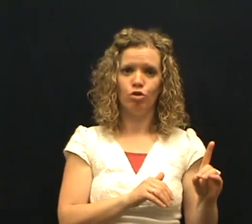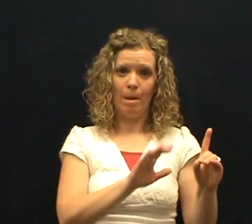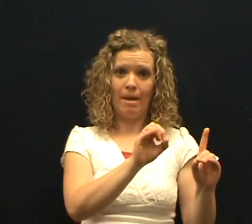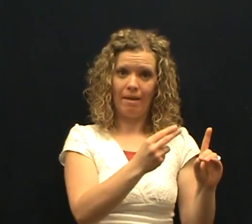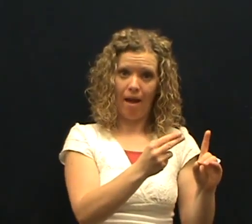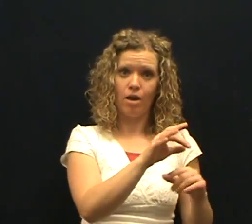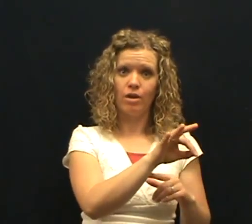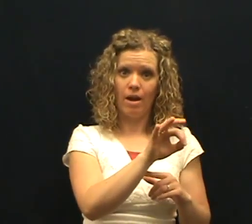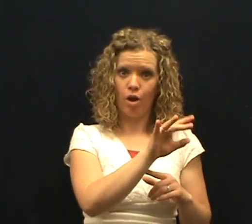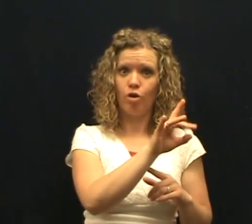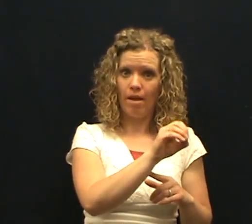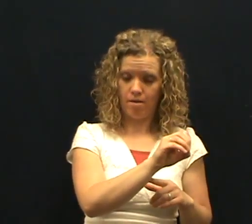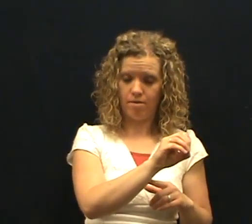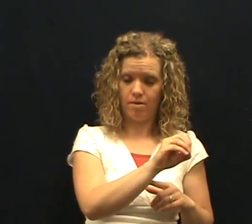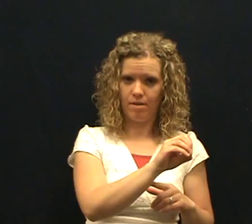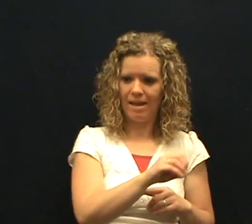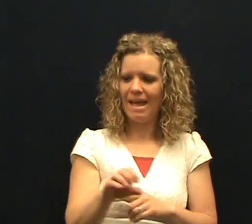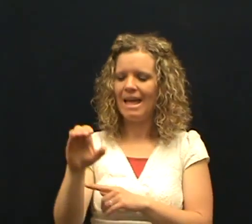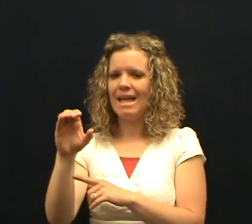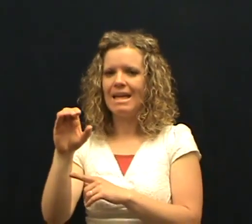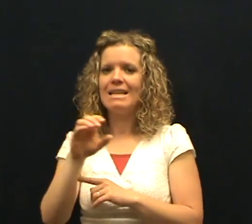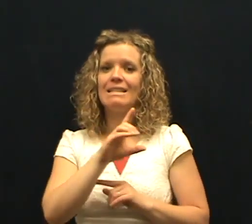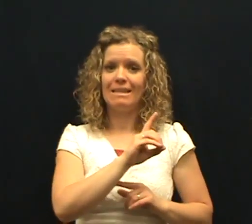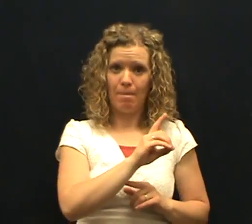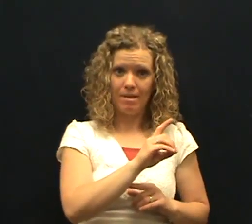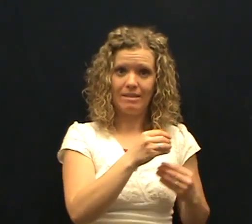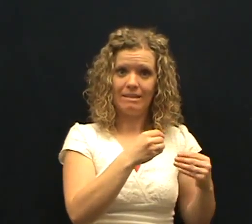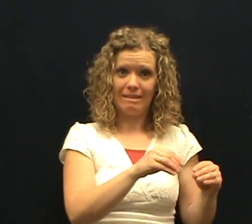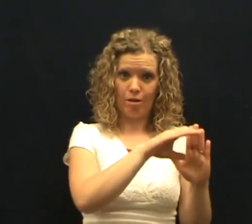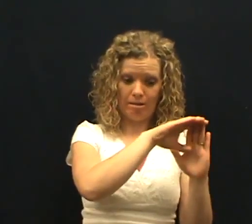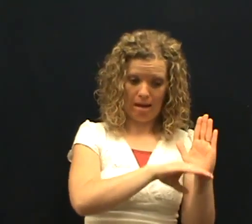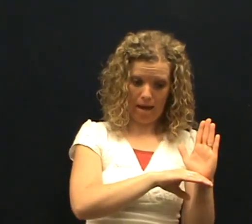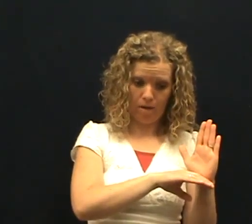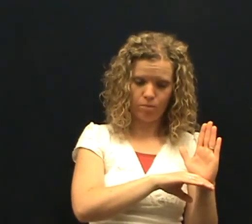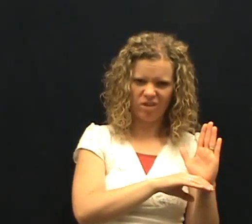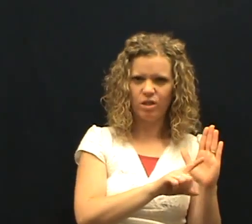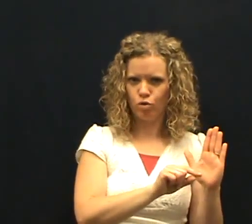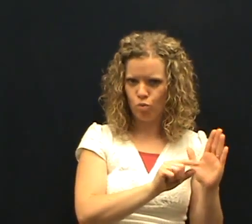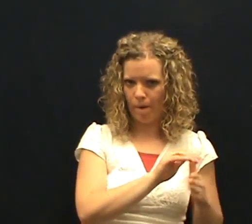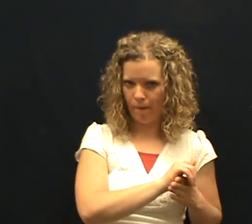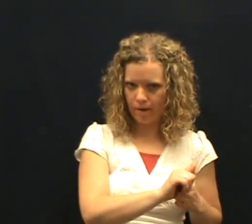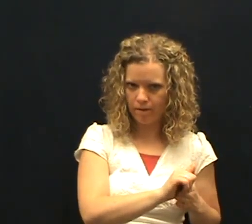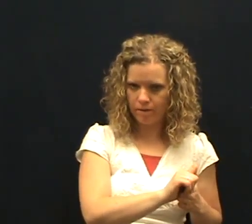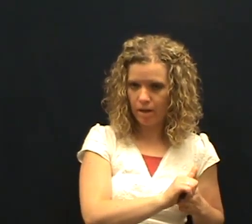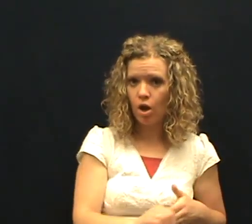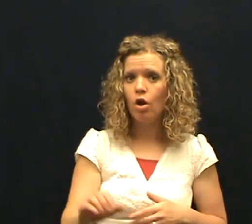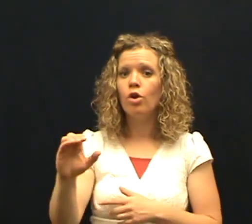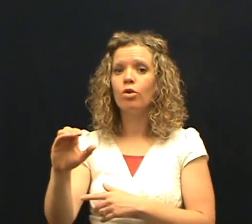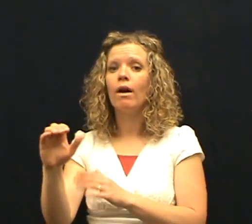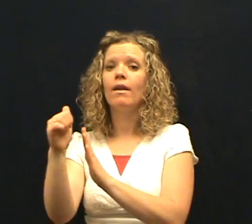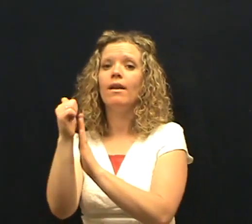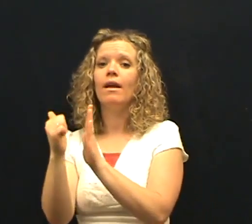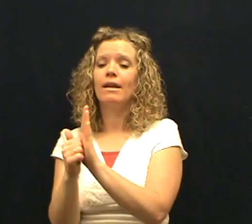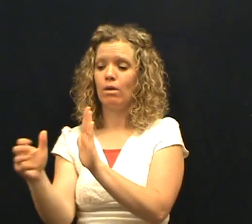we received. Debit sales discounts for the amount of the discount, $20. Credit accounts receivable for